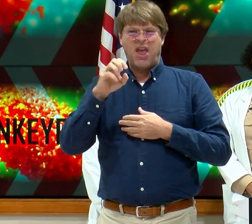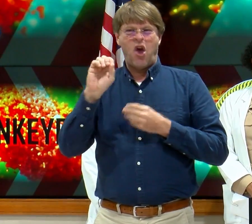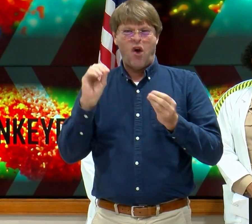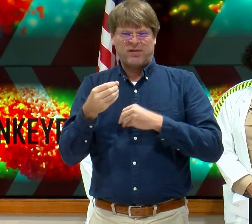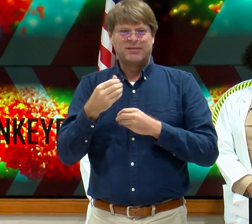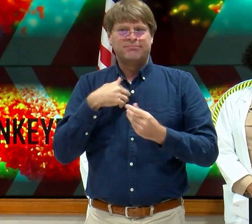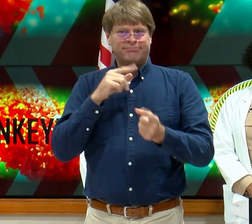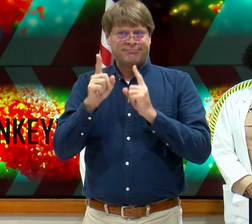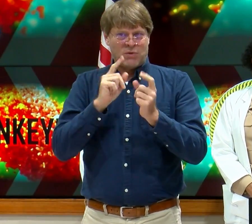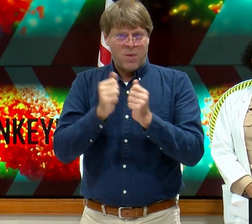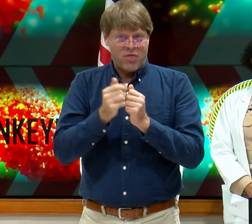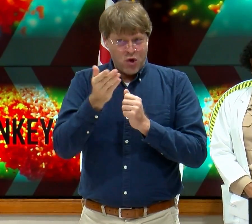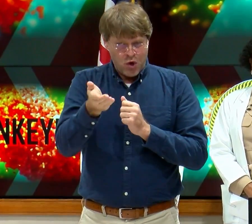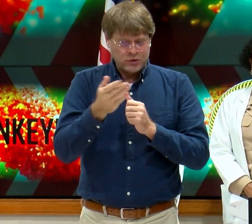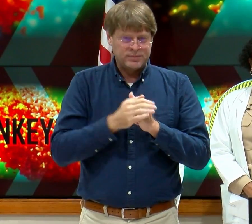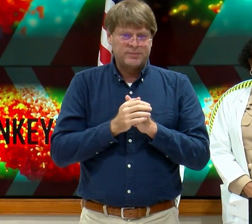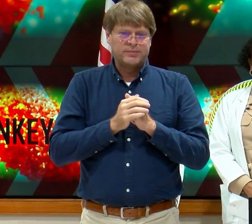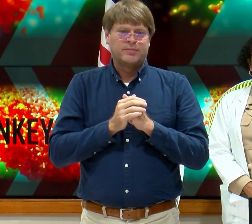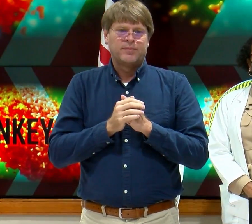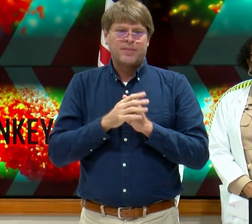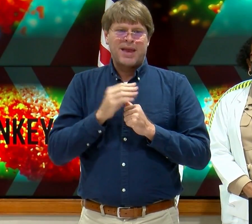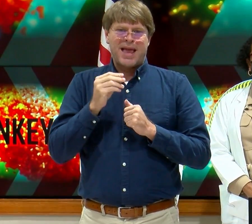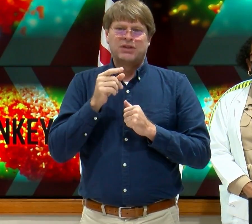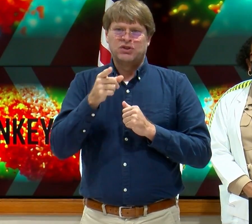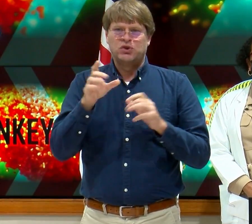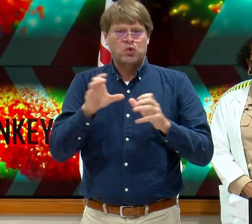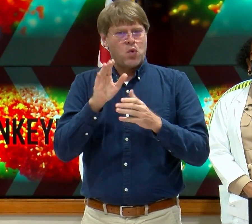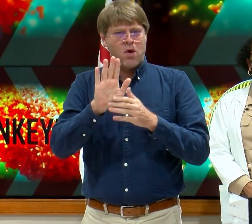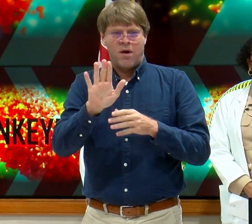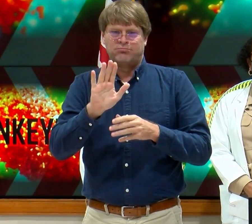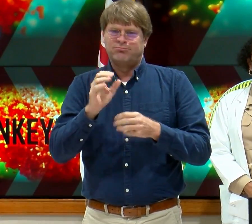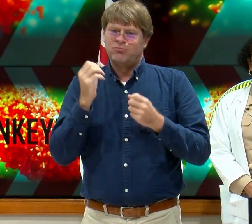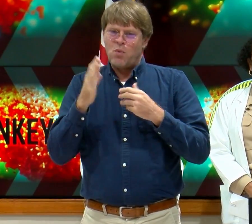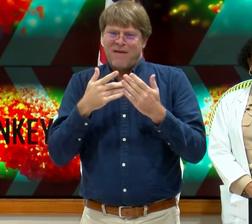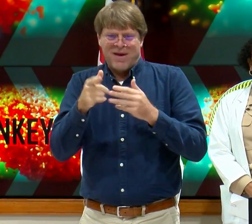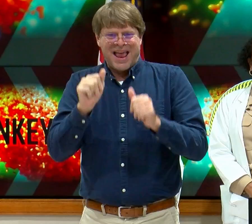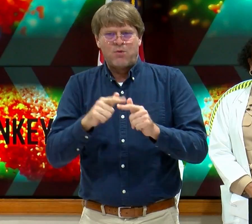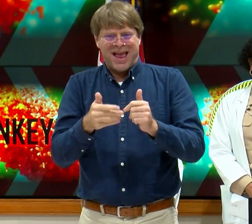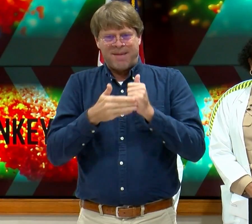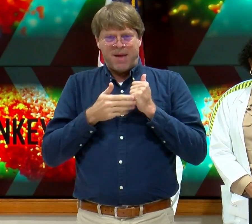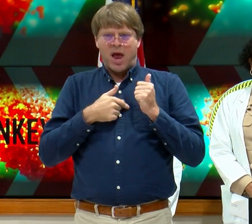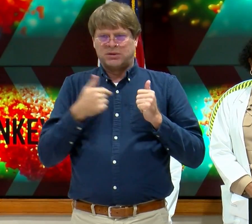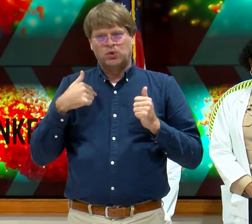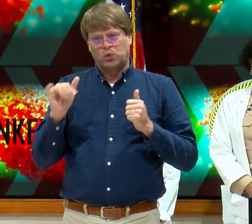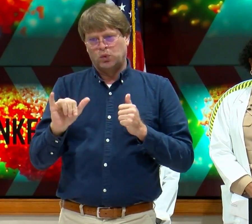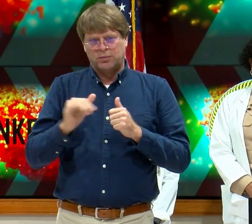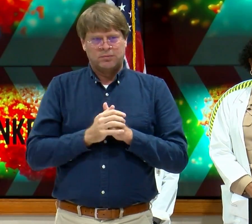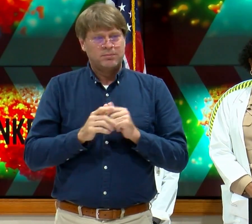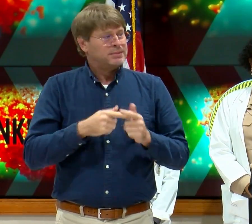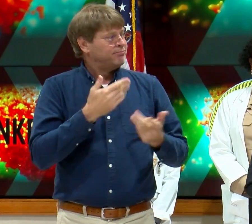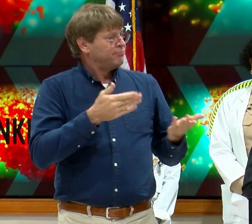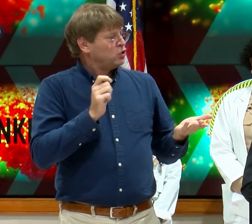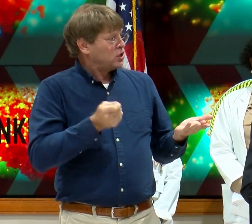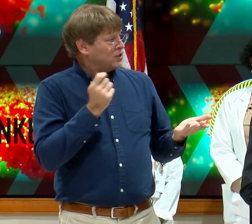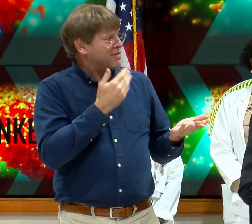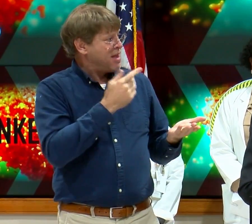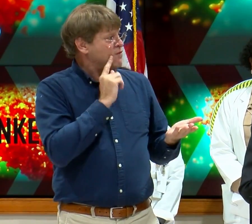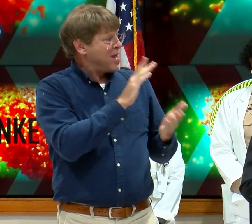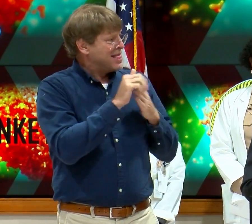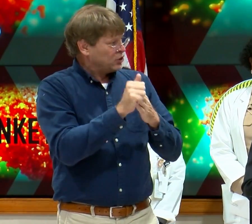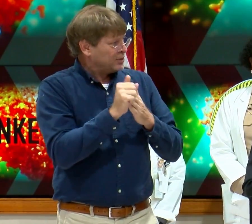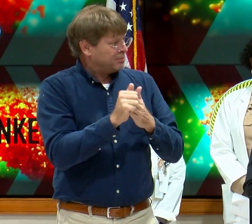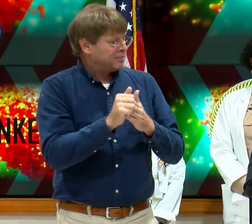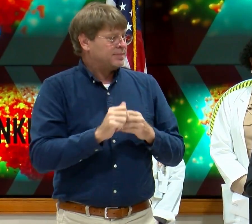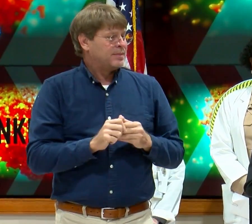know I've been in communication with her, and she is doing everything she can to assist us as well. But Judge, thank you for your